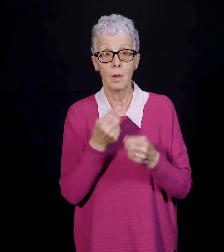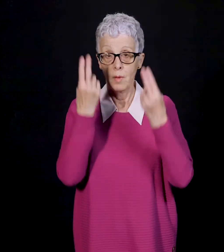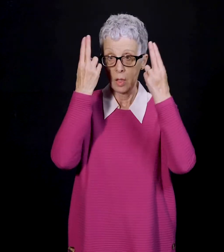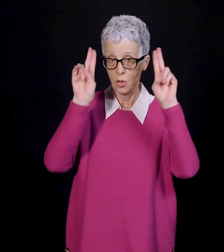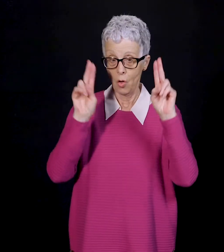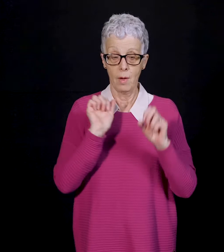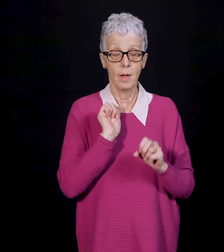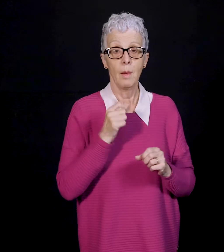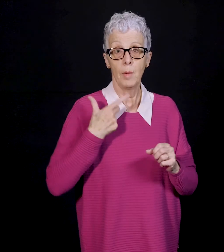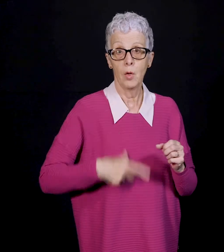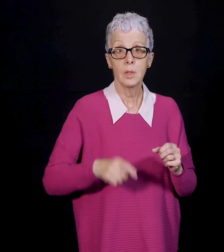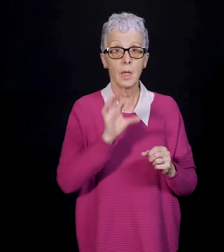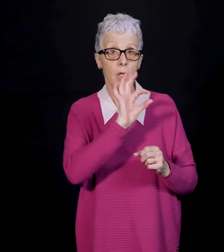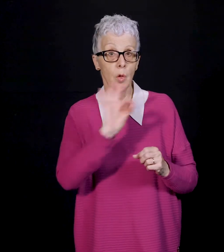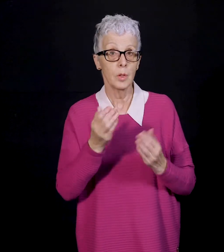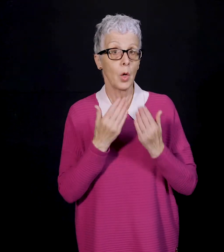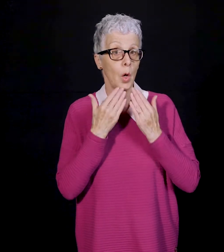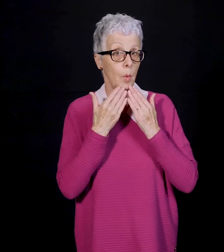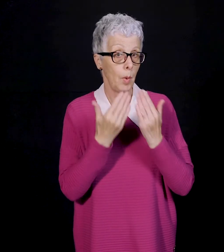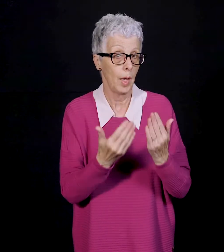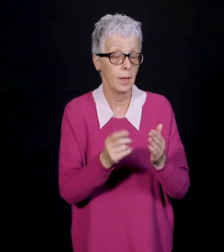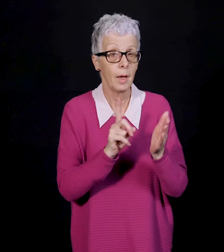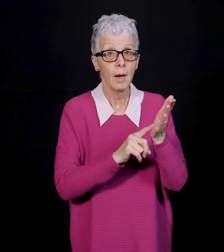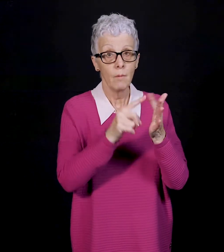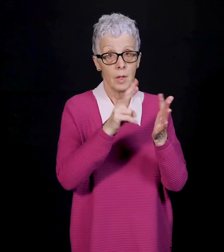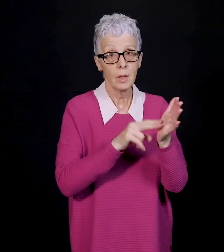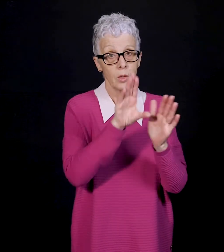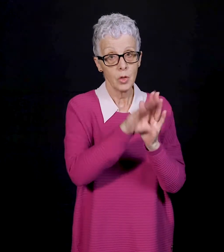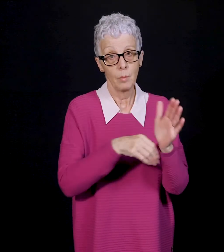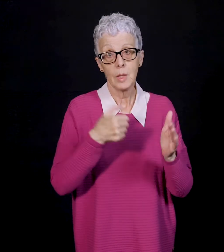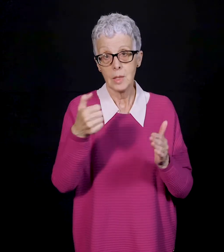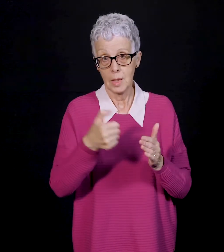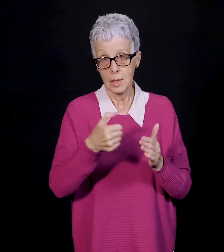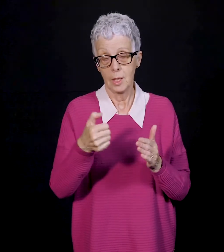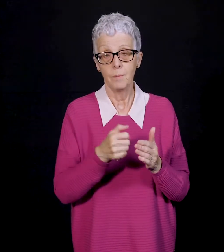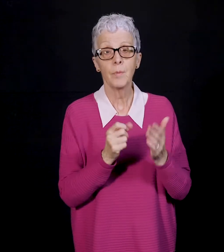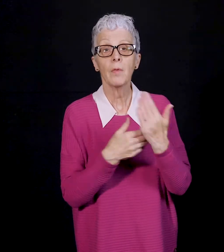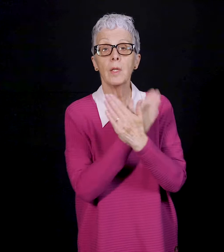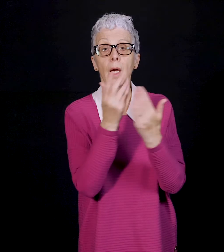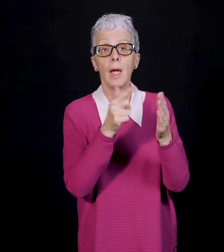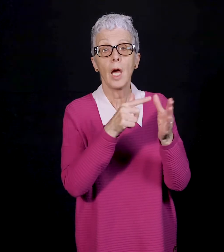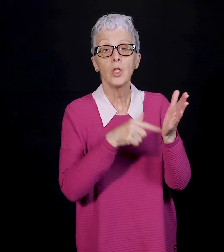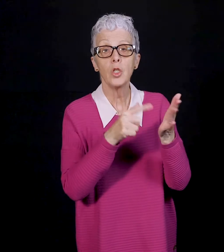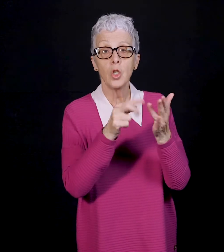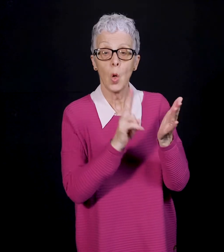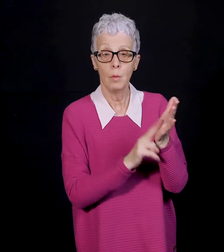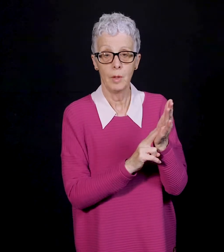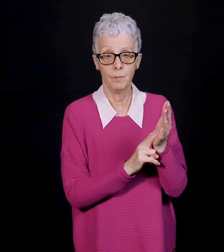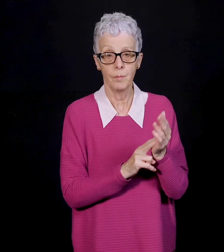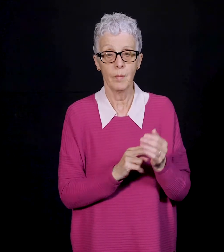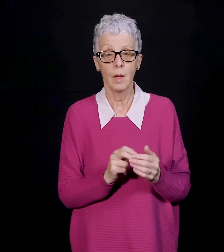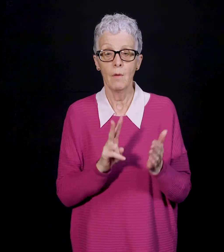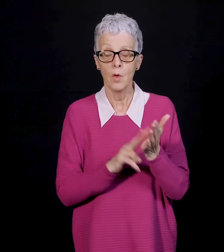it the wrong way, we come to Leviticus 16, this Day of Atonement. And it says here, this is what it says in verse